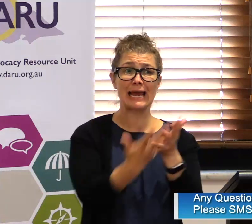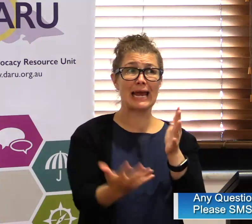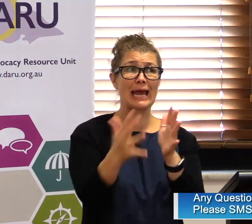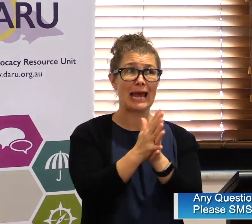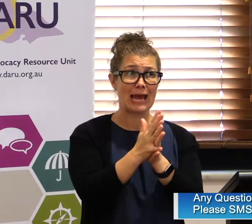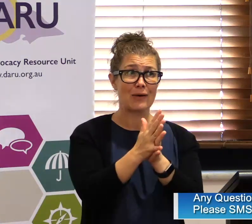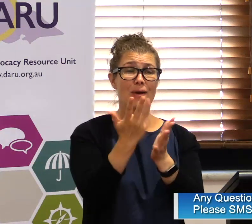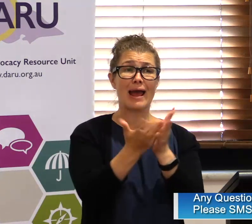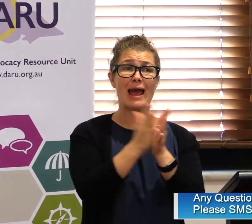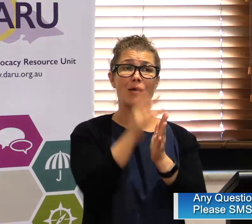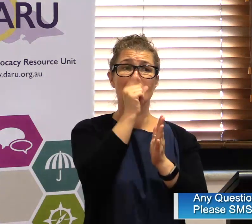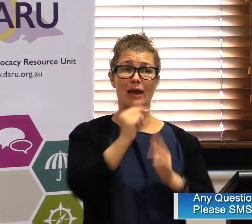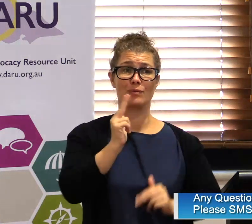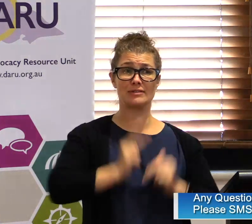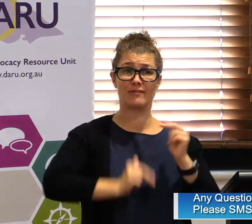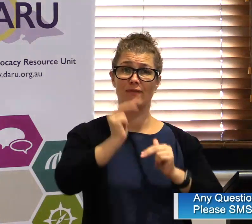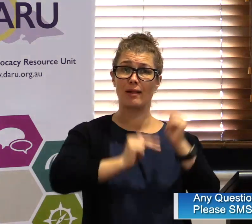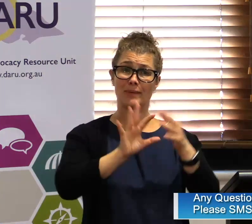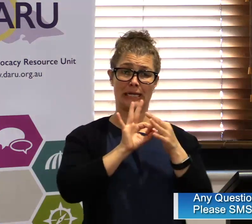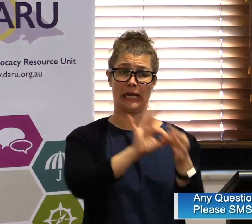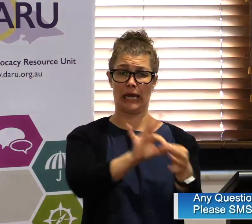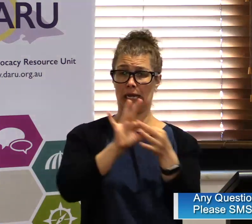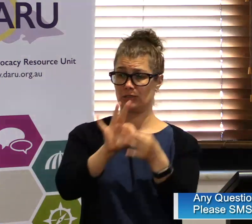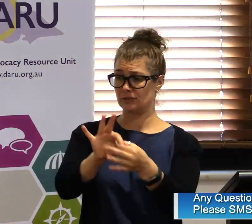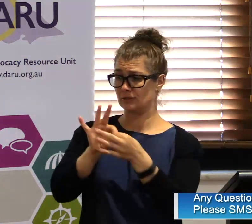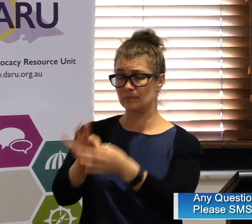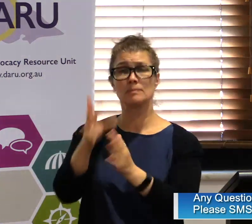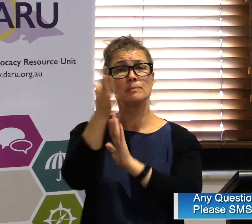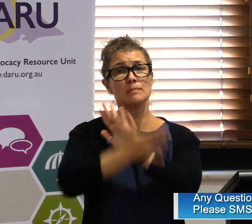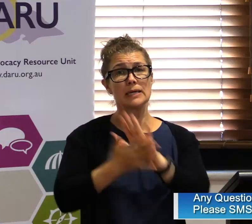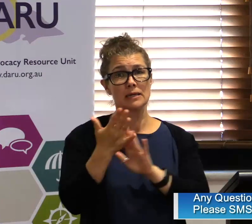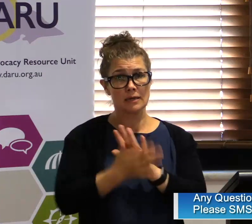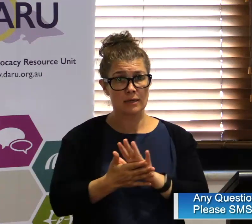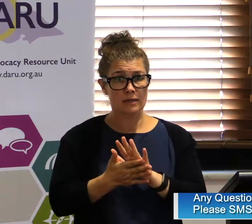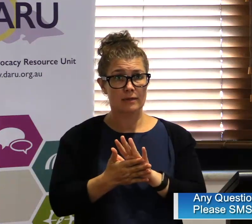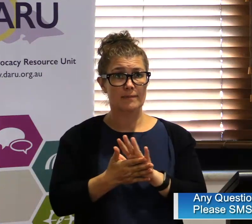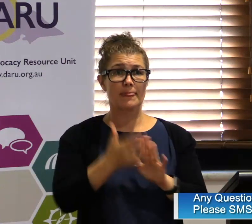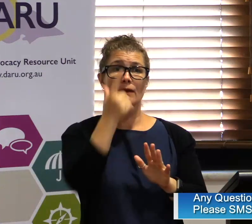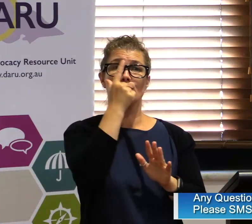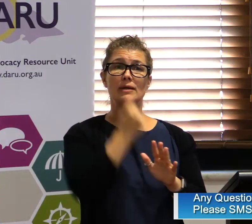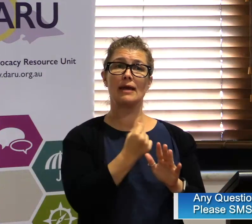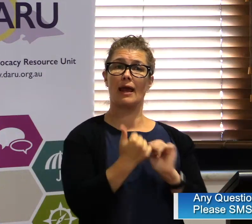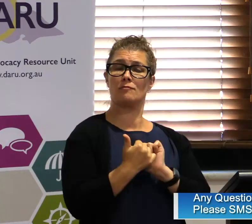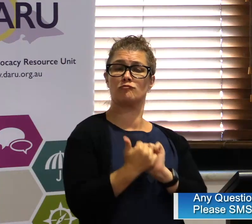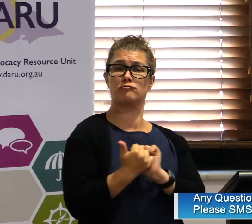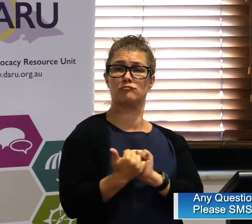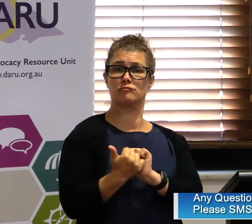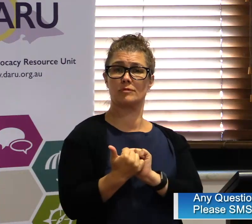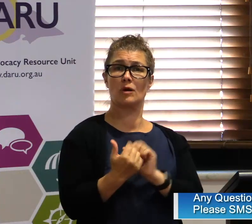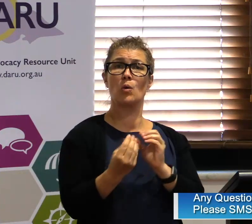we develop that engagement so that we can have an allegiance with them